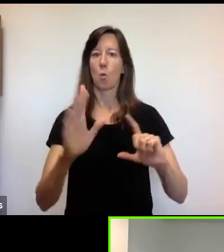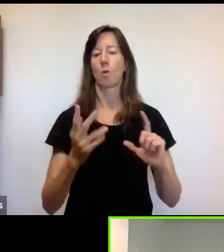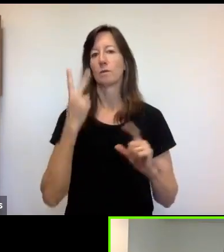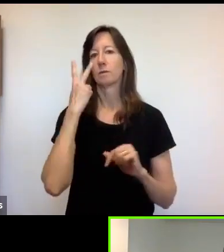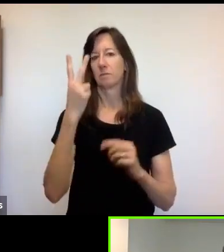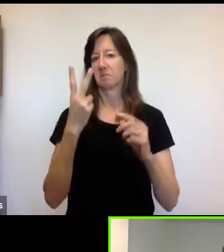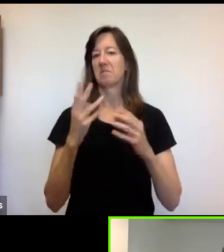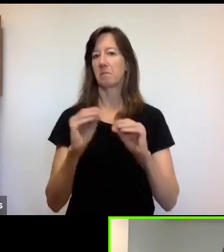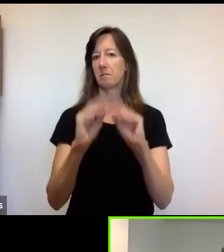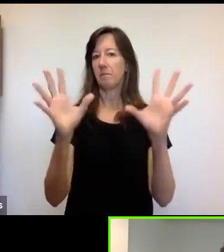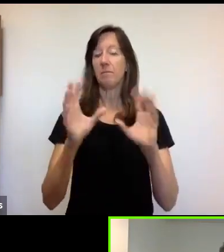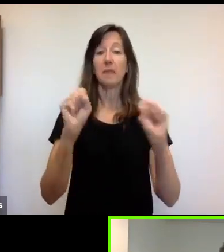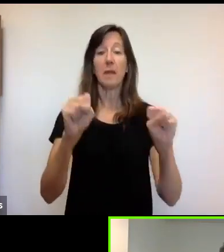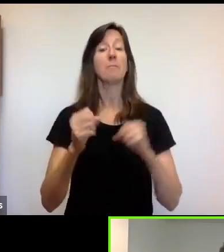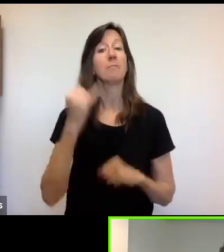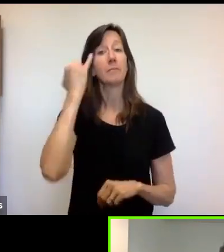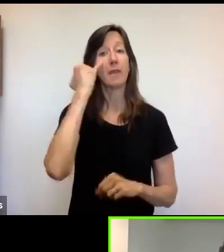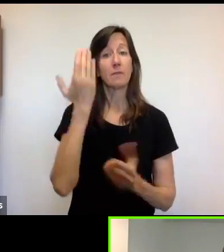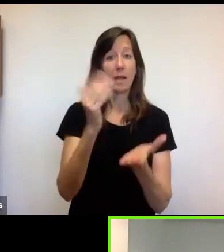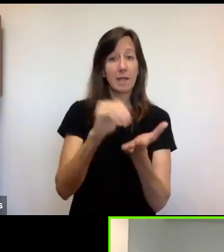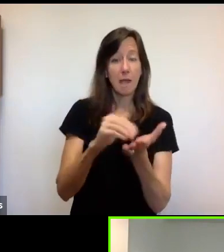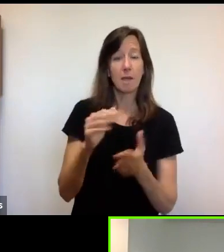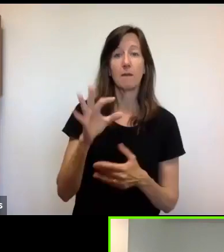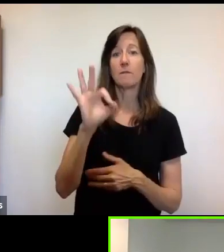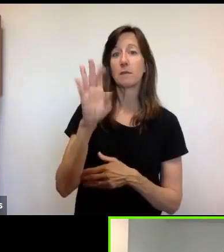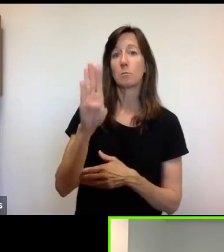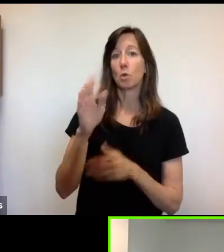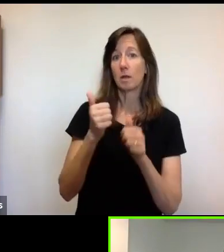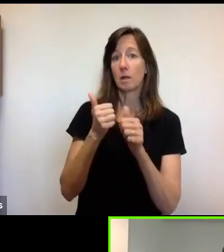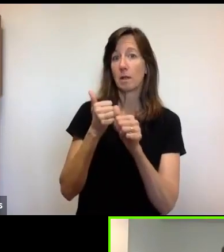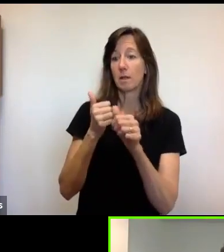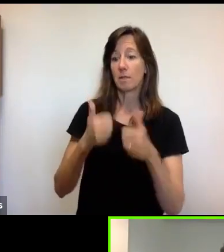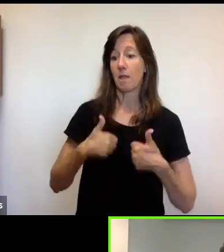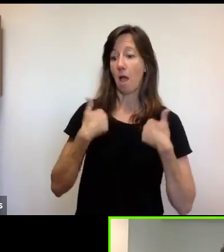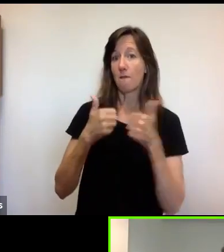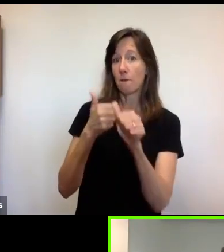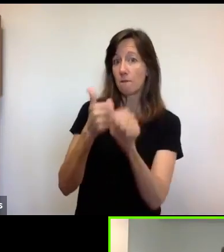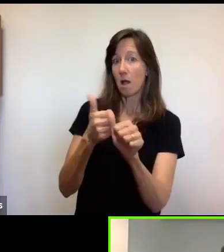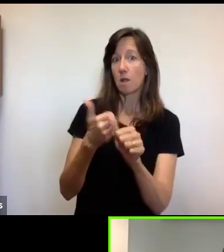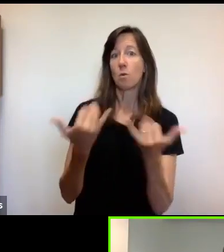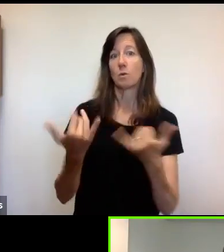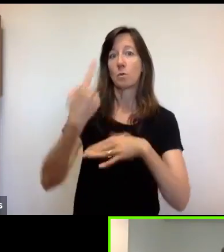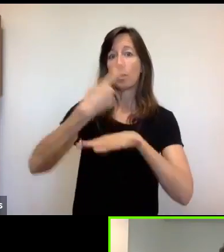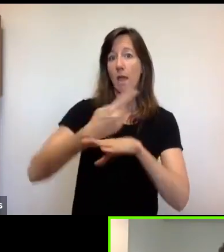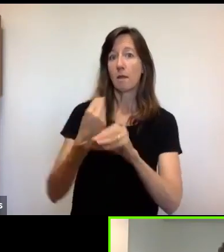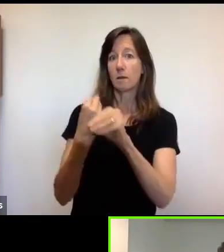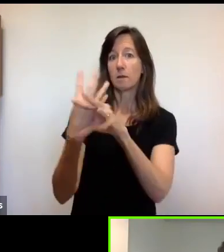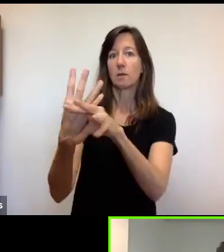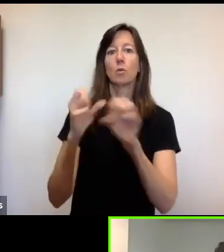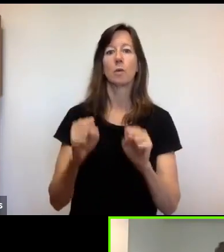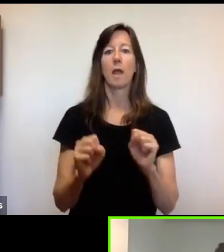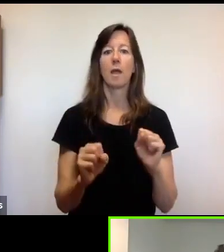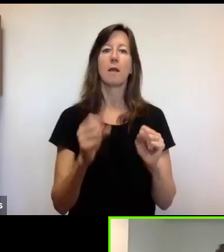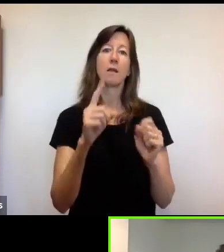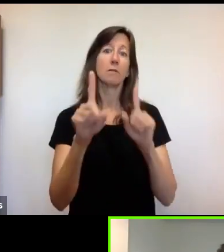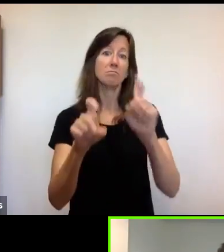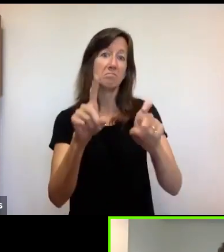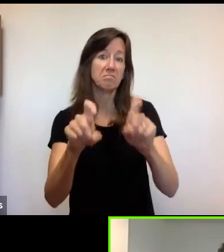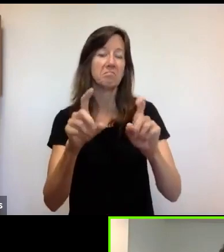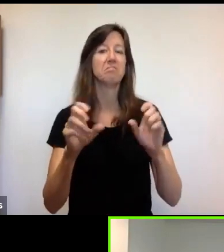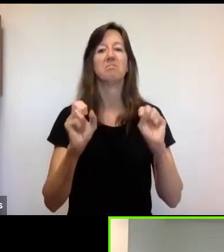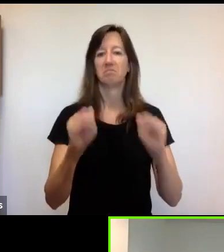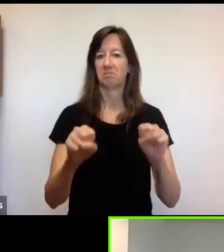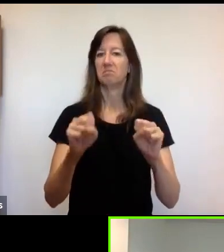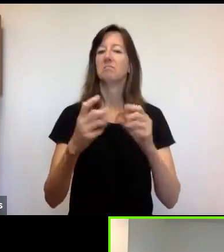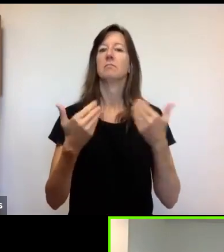Facebook Live and you have a question, please add your question in the comment section below the live stream on the Facebook Live platform.